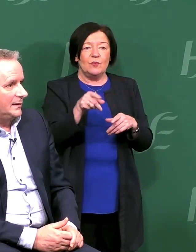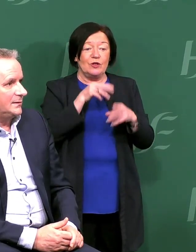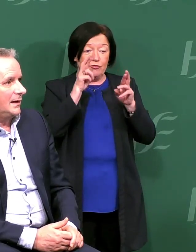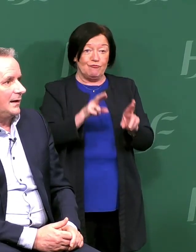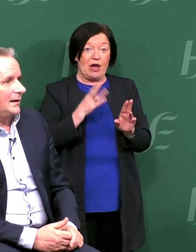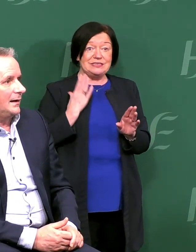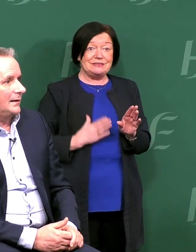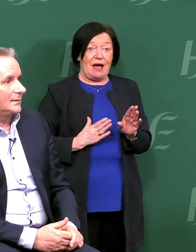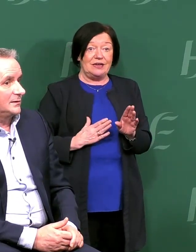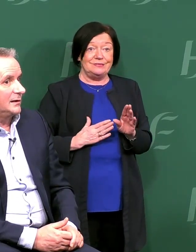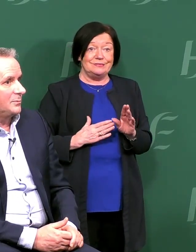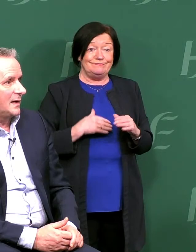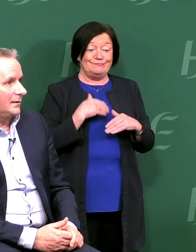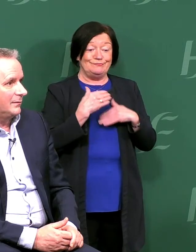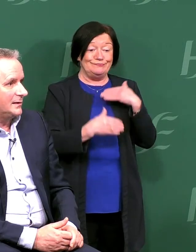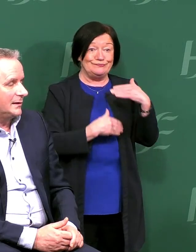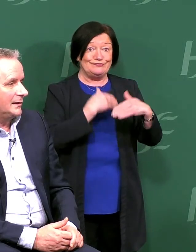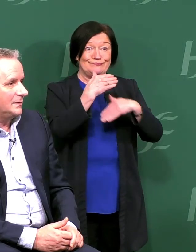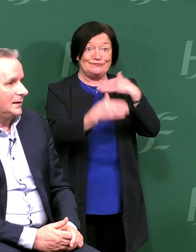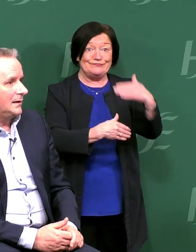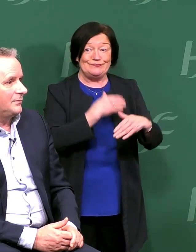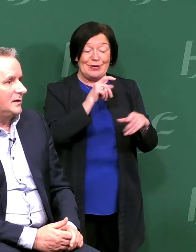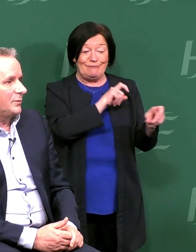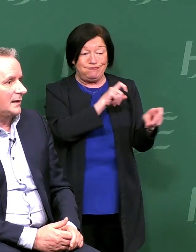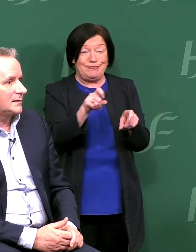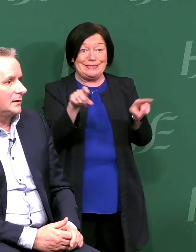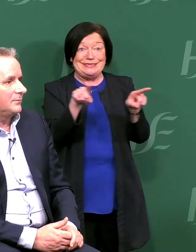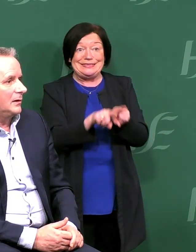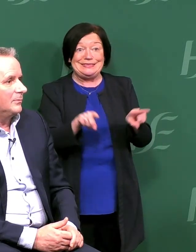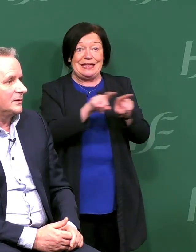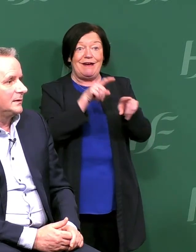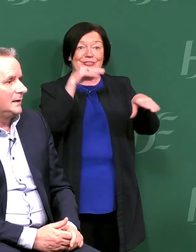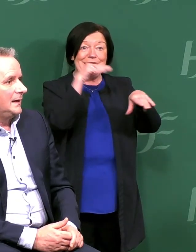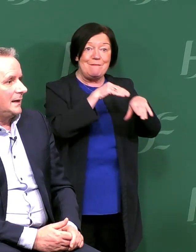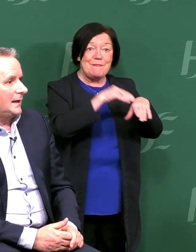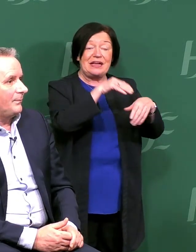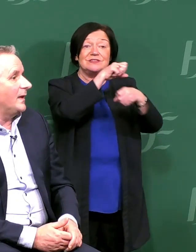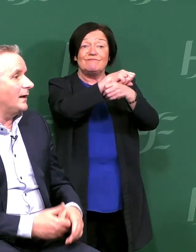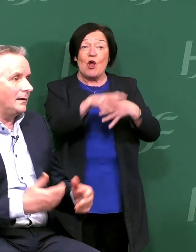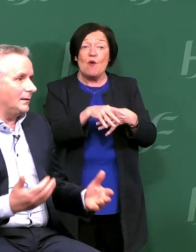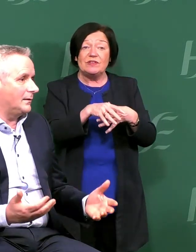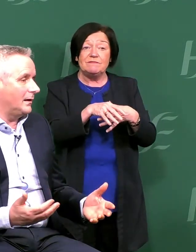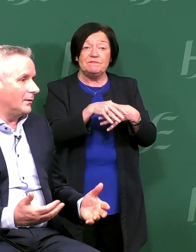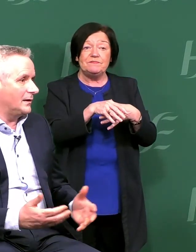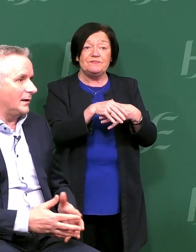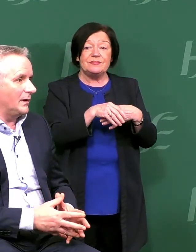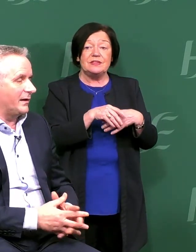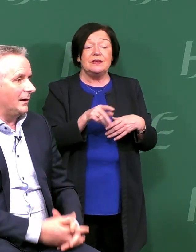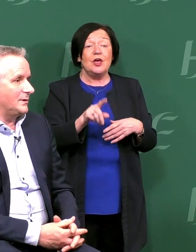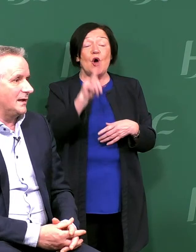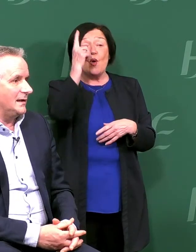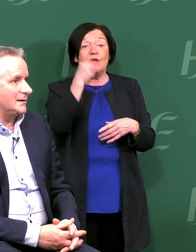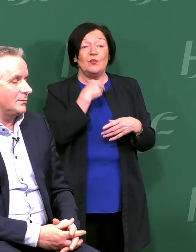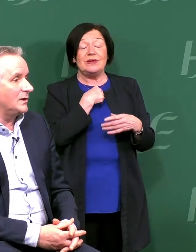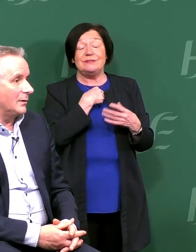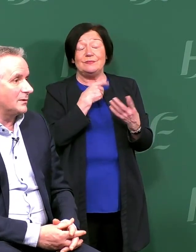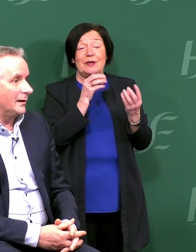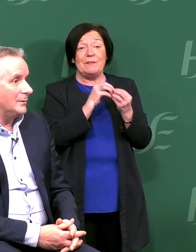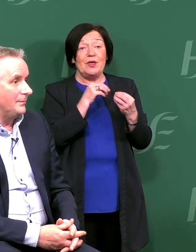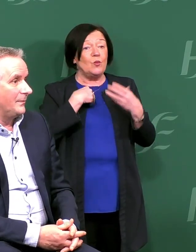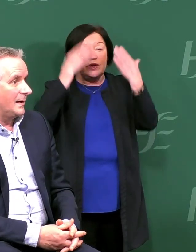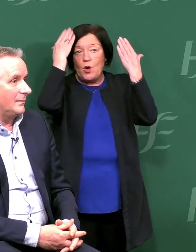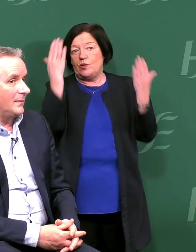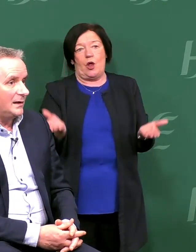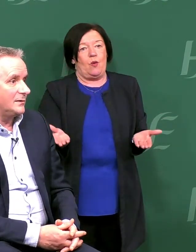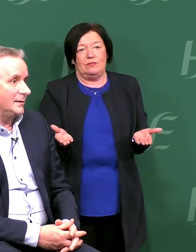right side and continue to stay on the right side of the impacts of COVID. The only thing we can always say is we don't